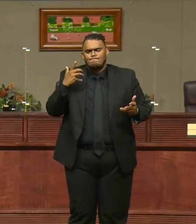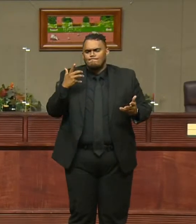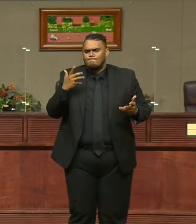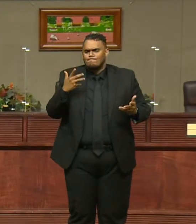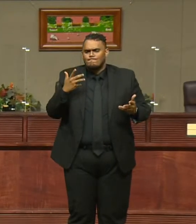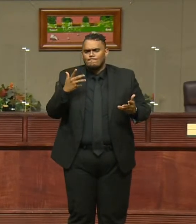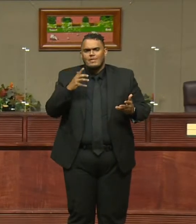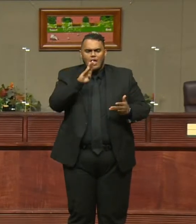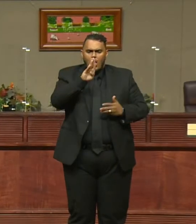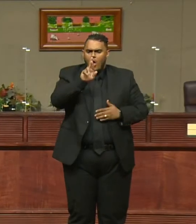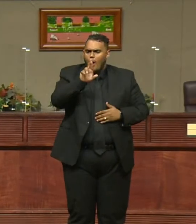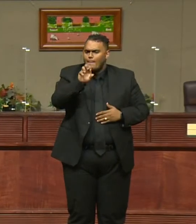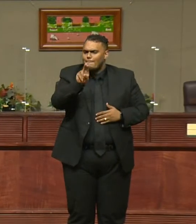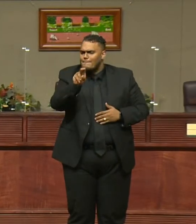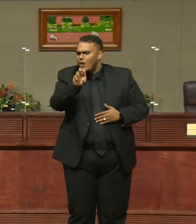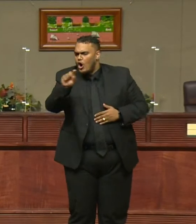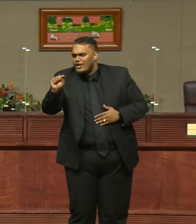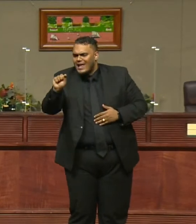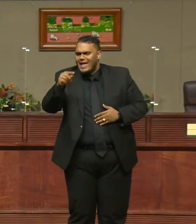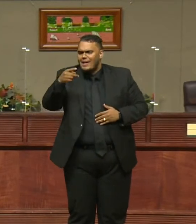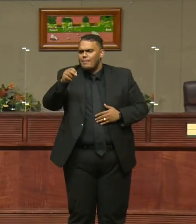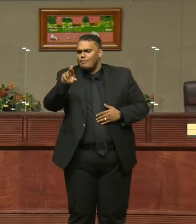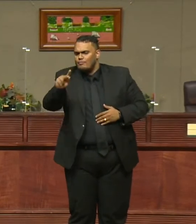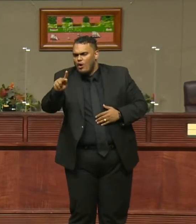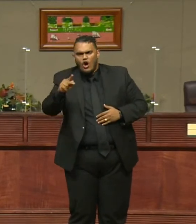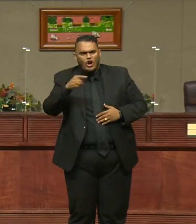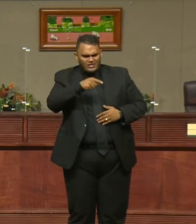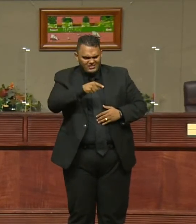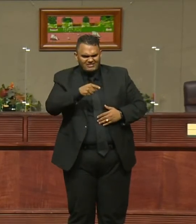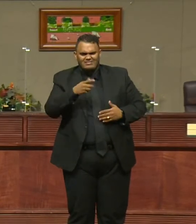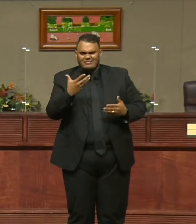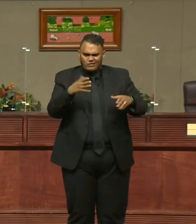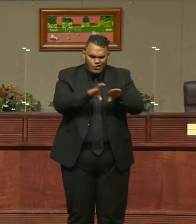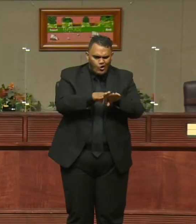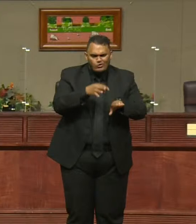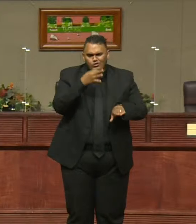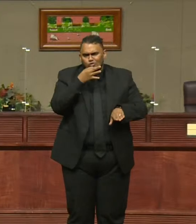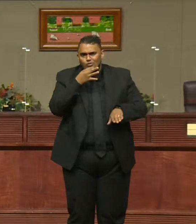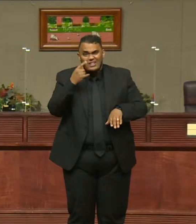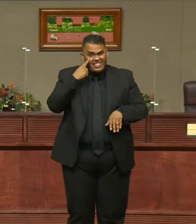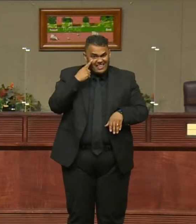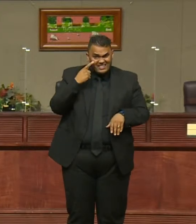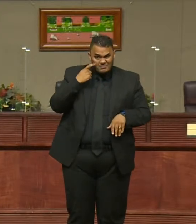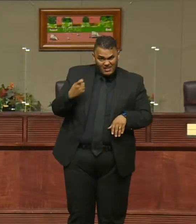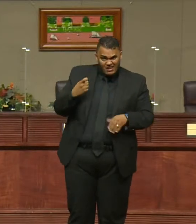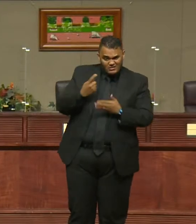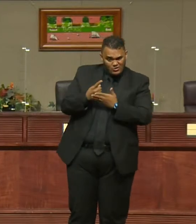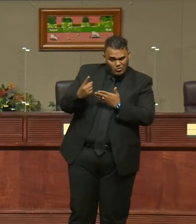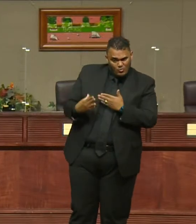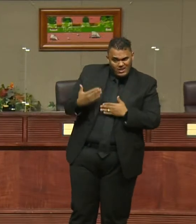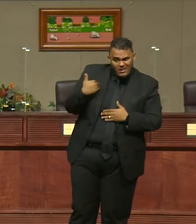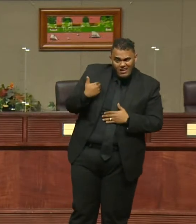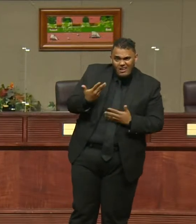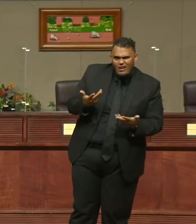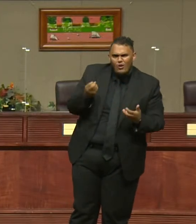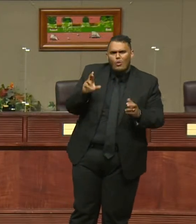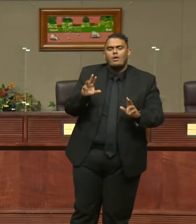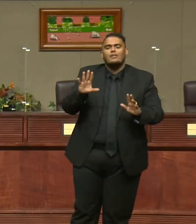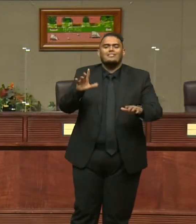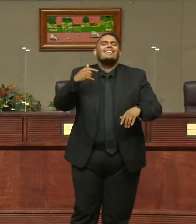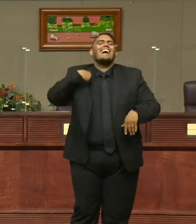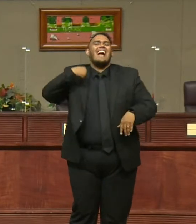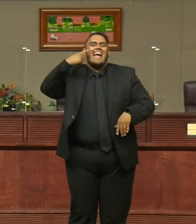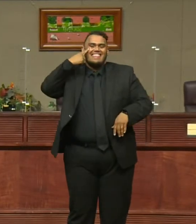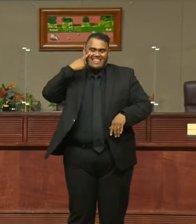Barnett Park to be closing soon? Could it be the weekend we've seen, or what are you suspecting? Well, I think the fact that the convention center is now closed